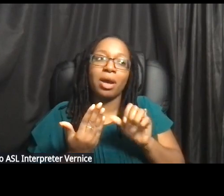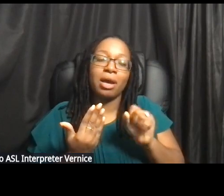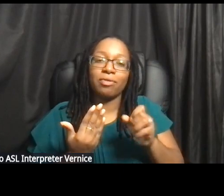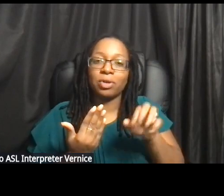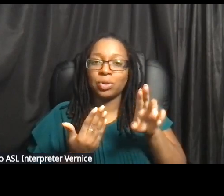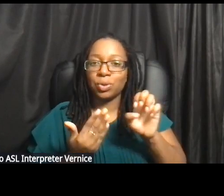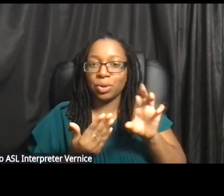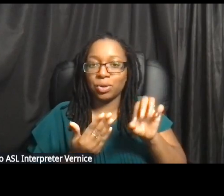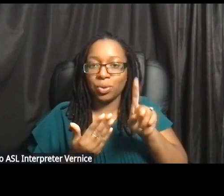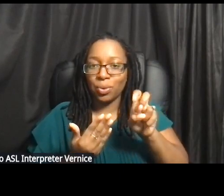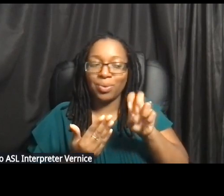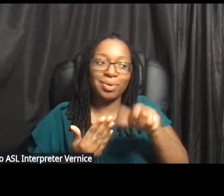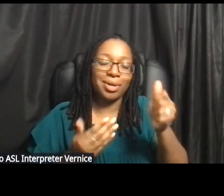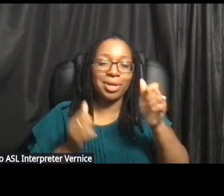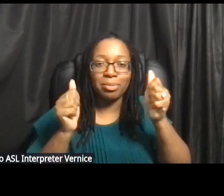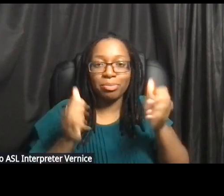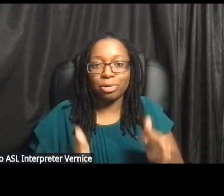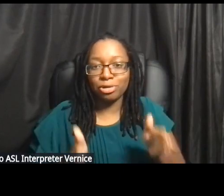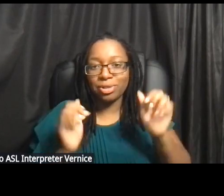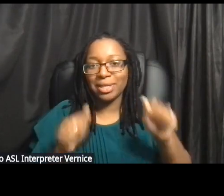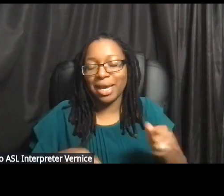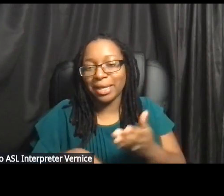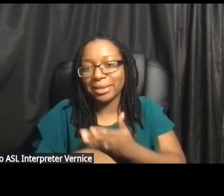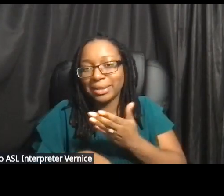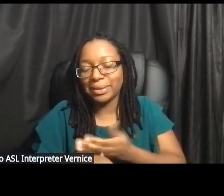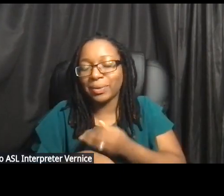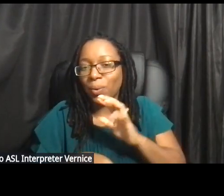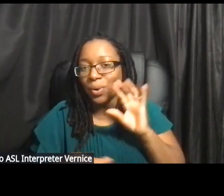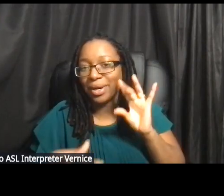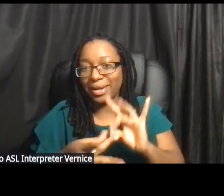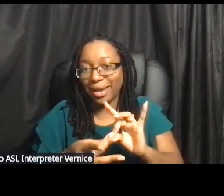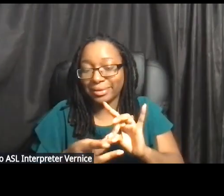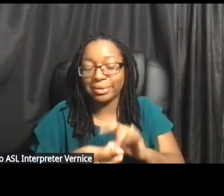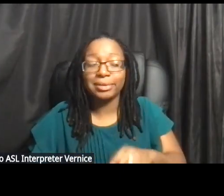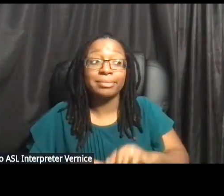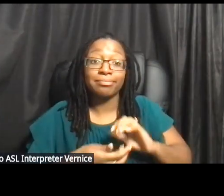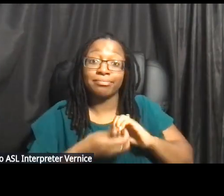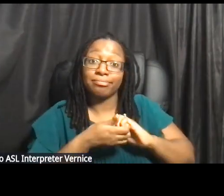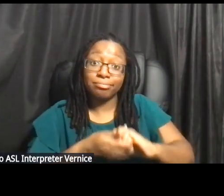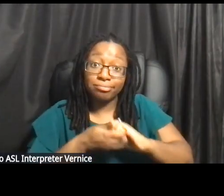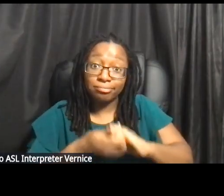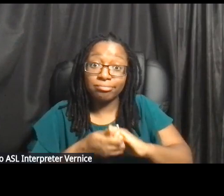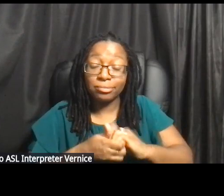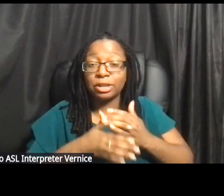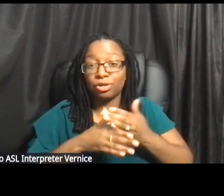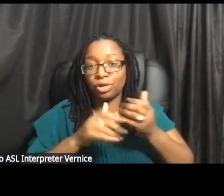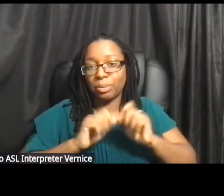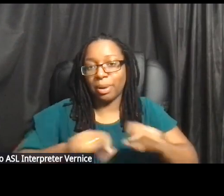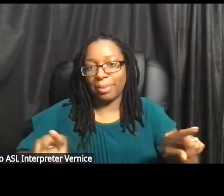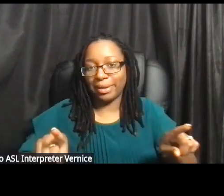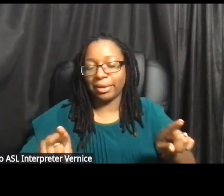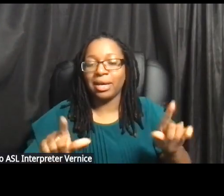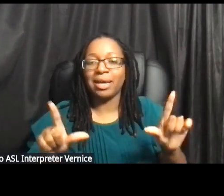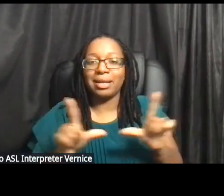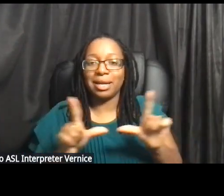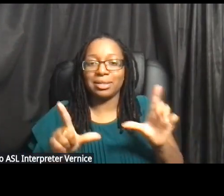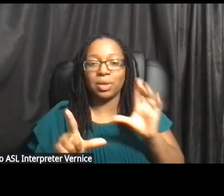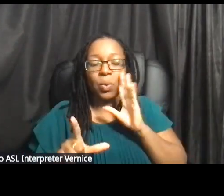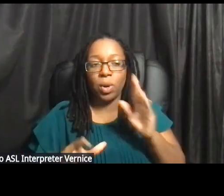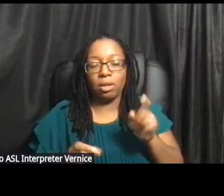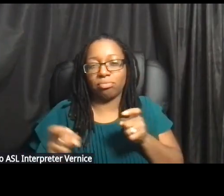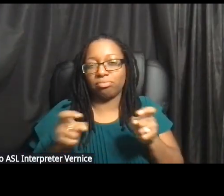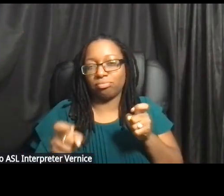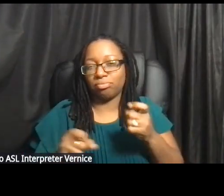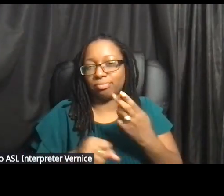and enhance. It is developed collaboratively and shared publicly under licenses that regulate usage and